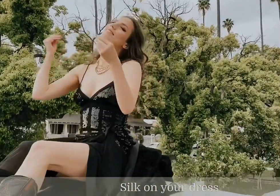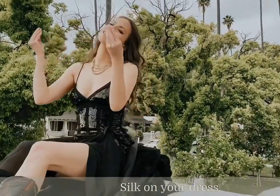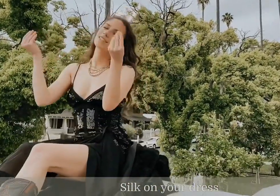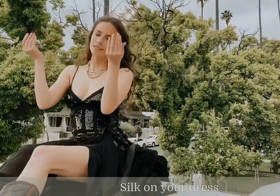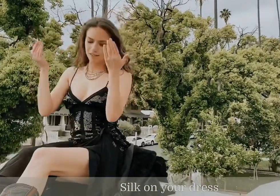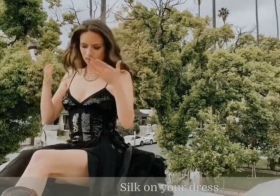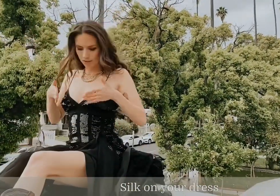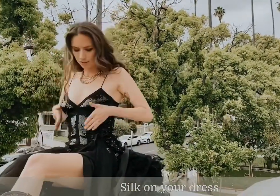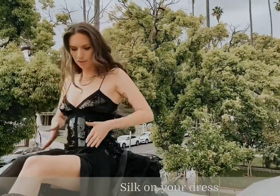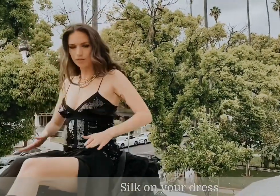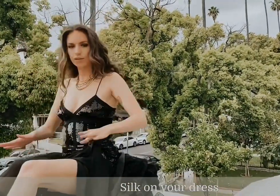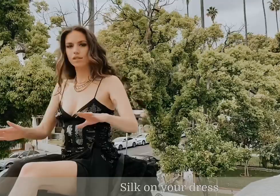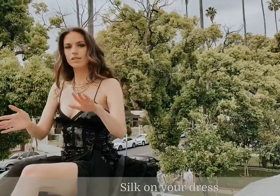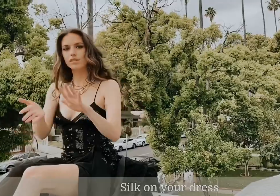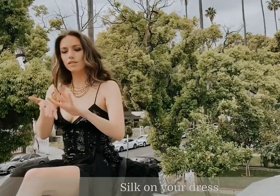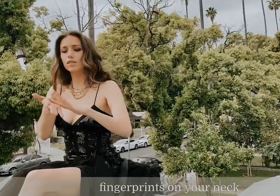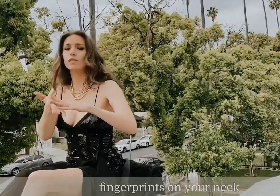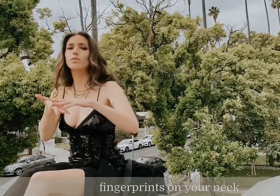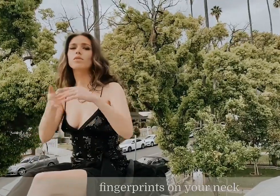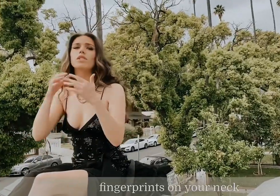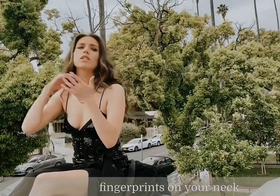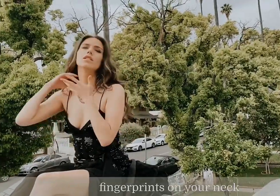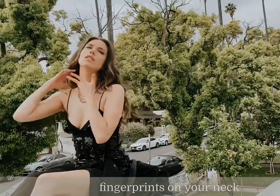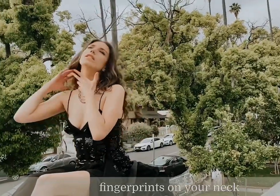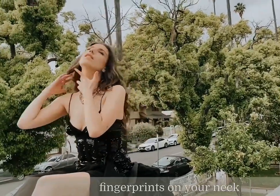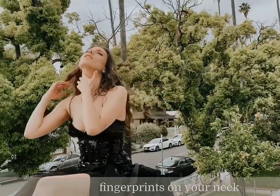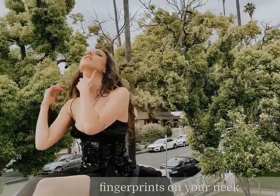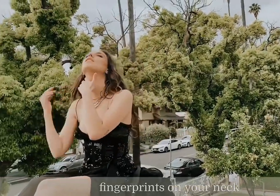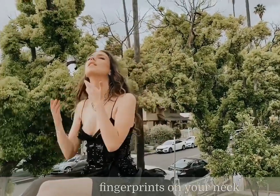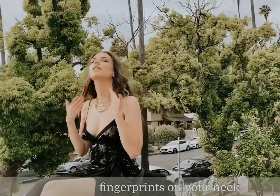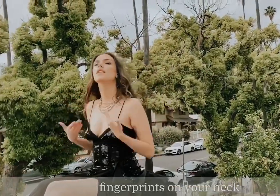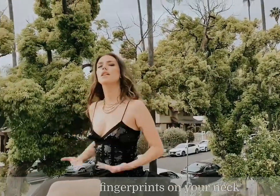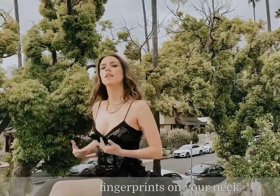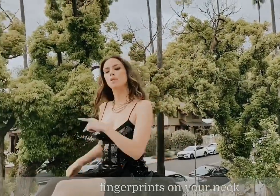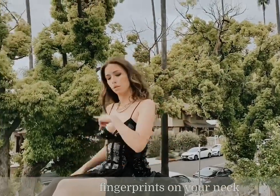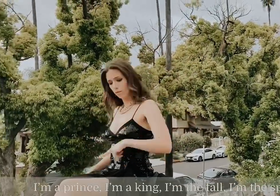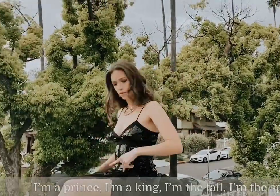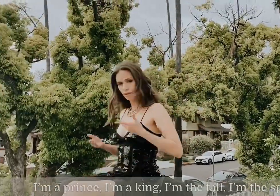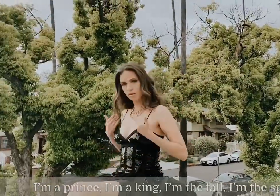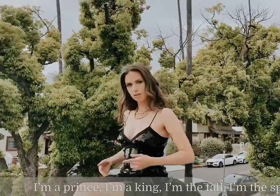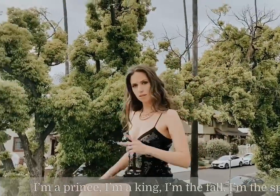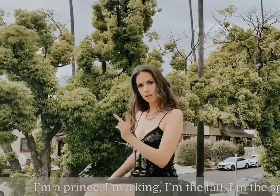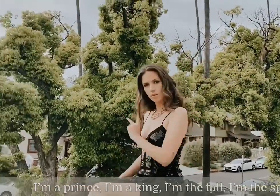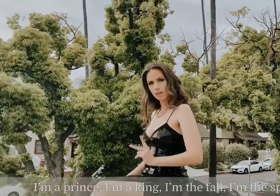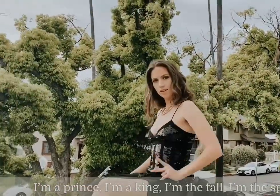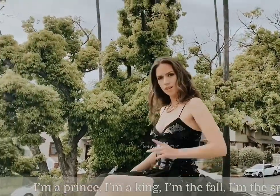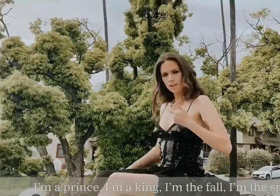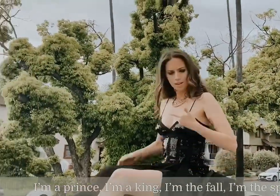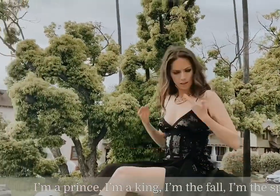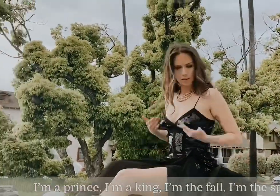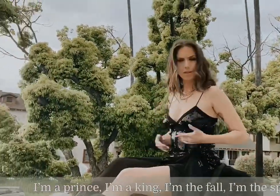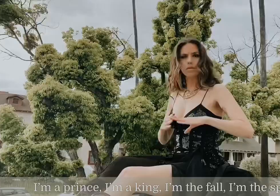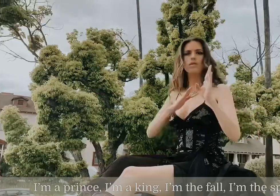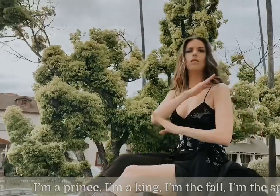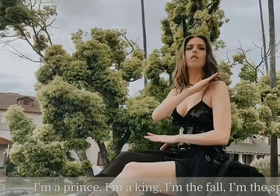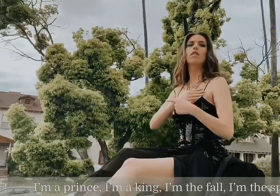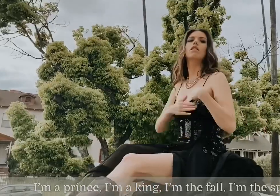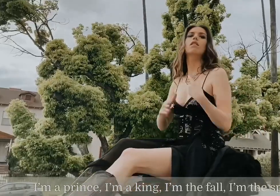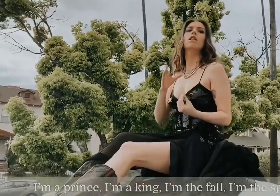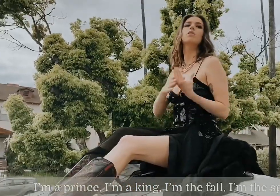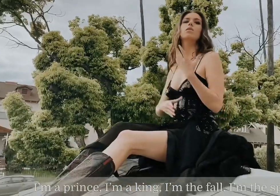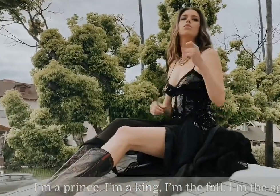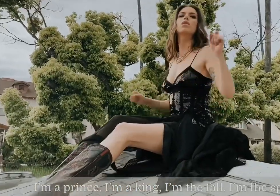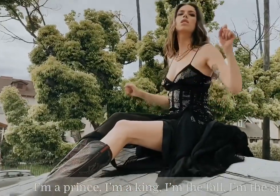Silk on your dress Fingerprints on your neck, I'm a prince, I'm a king, I'm a